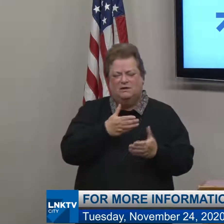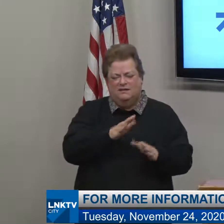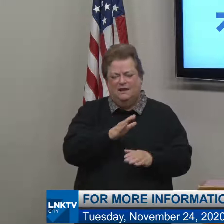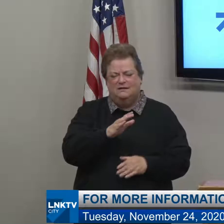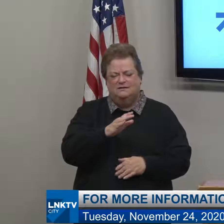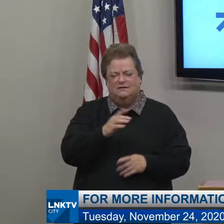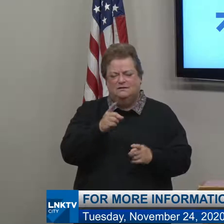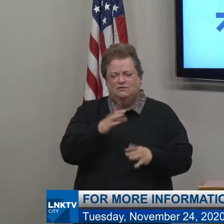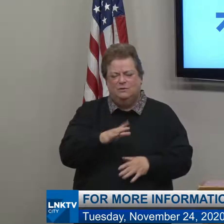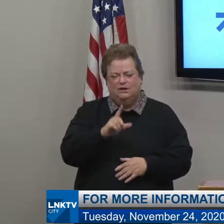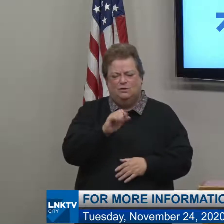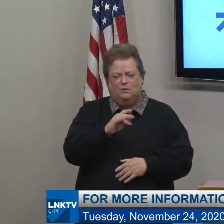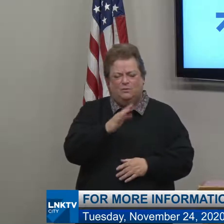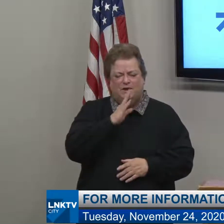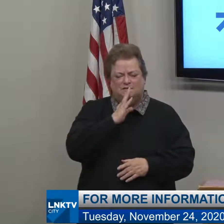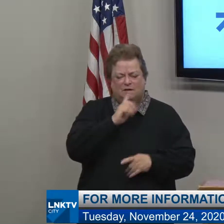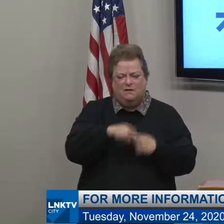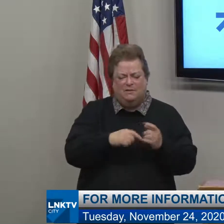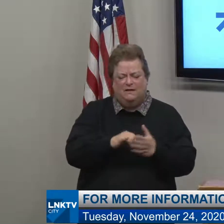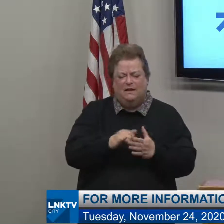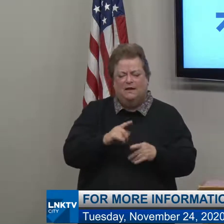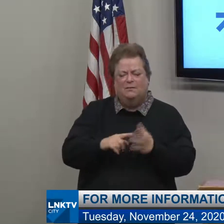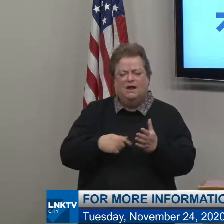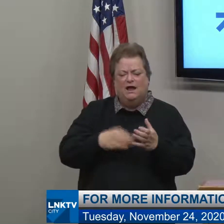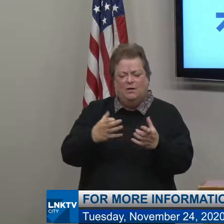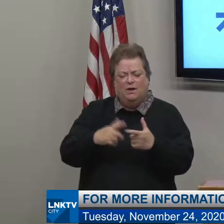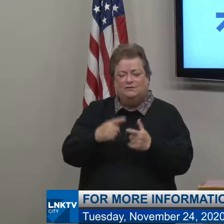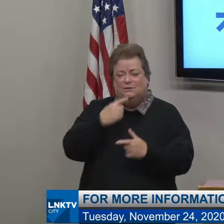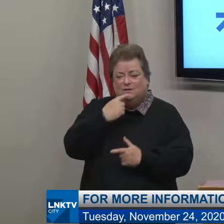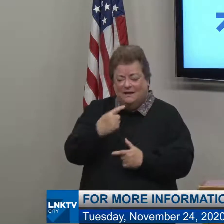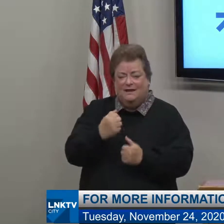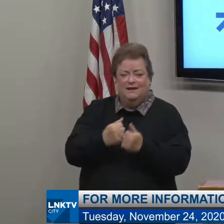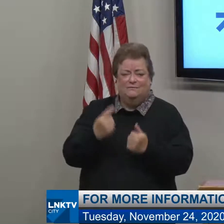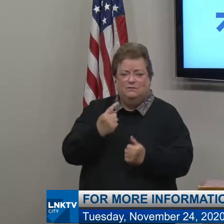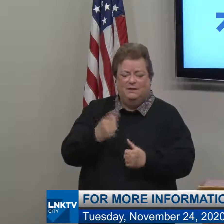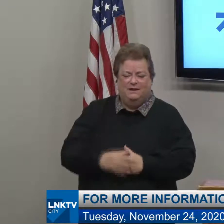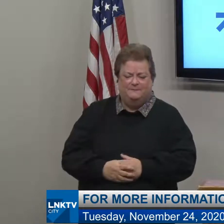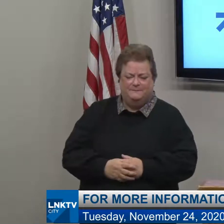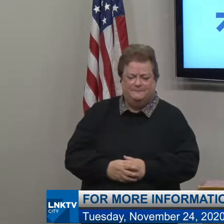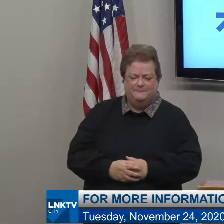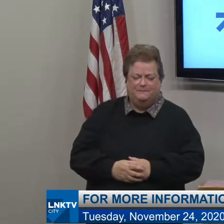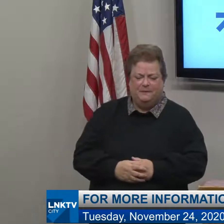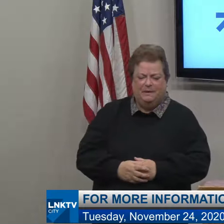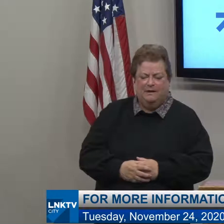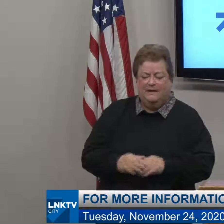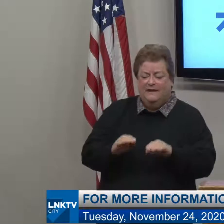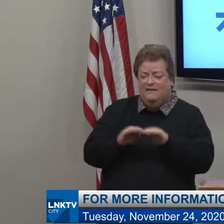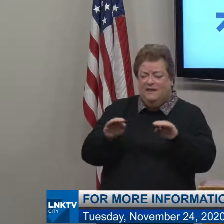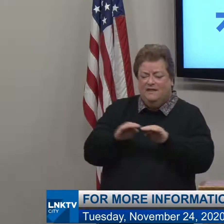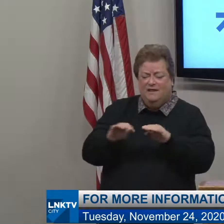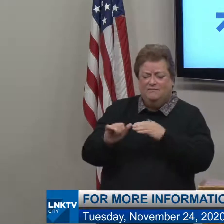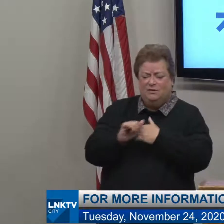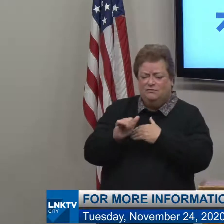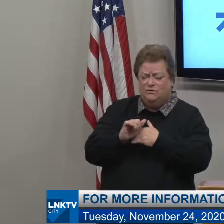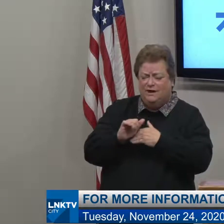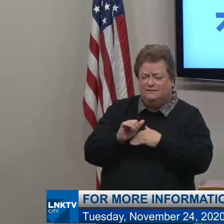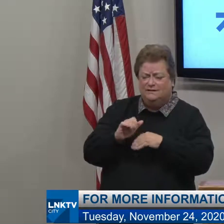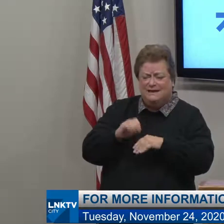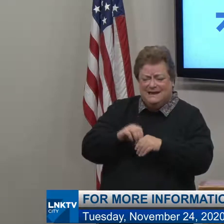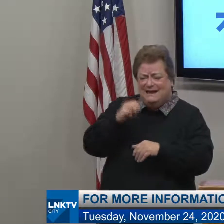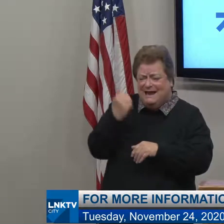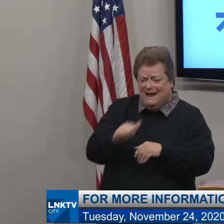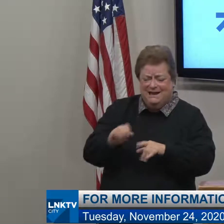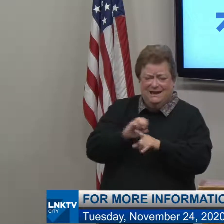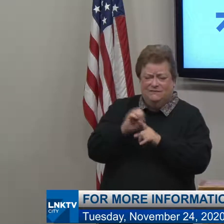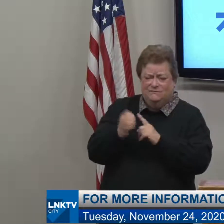this in just a moment. But what I want to say to everyone is that the level of risk in any environment depends upon the choices we